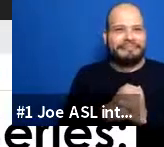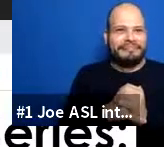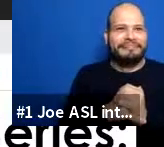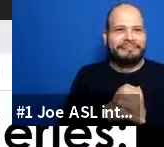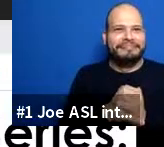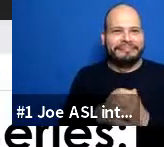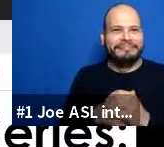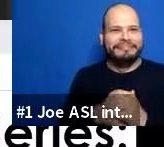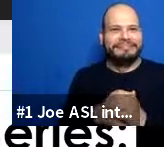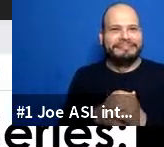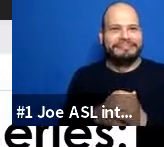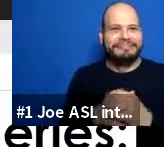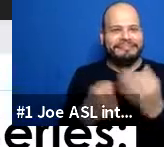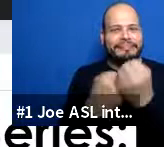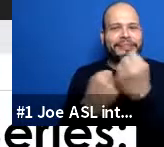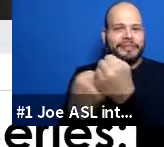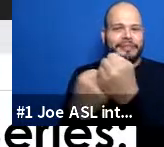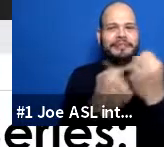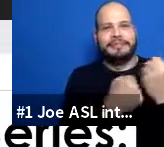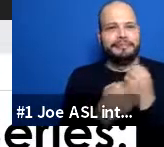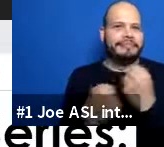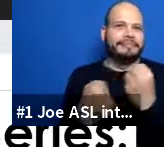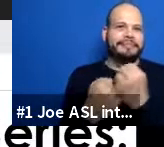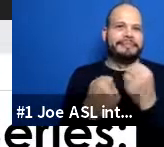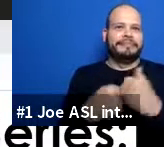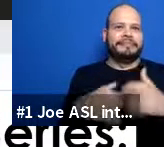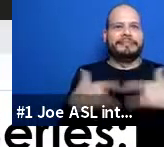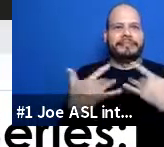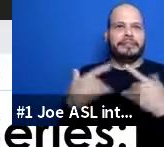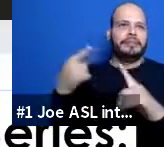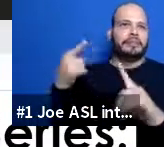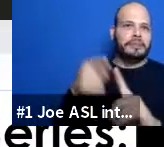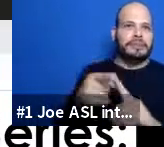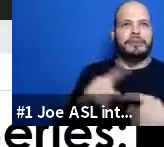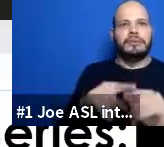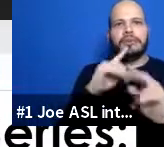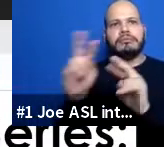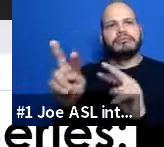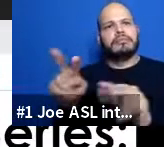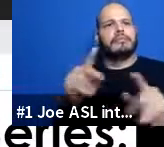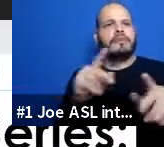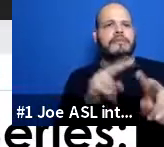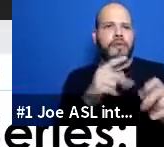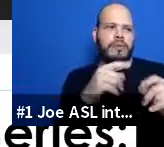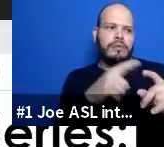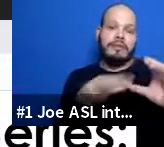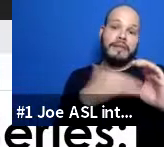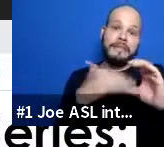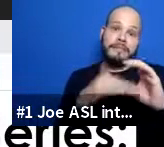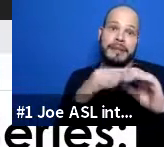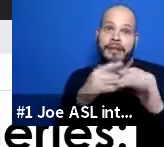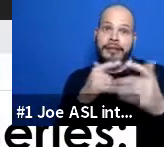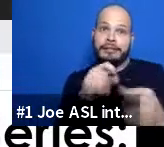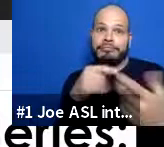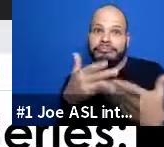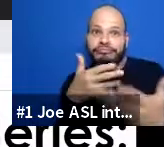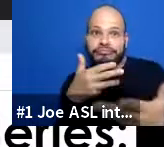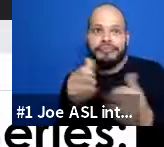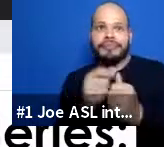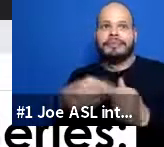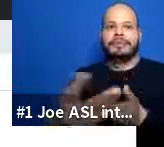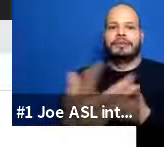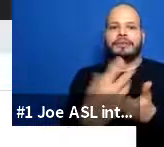And please stay tuned for a follow-up email with opportunities for engagement and resources. And